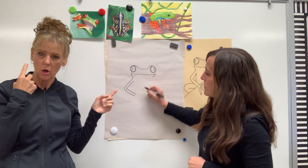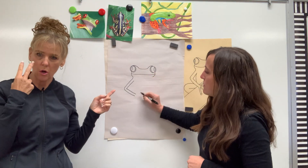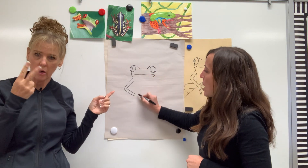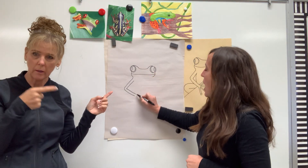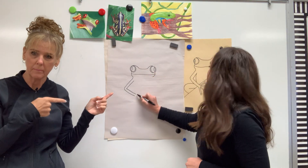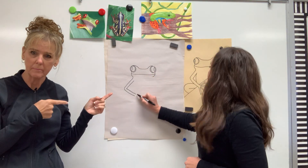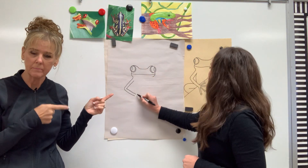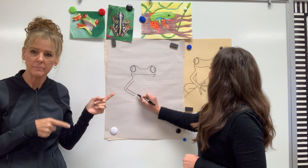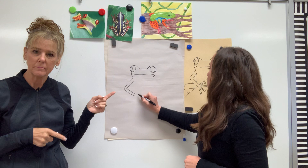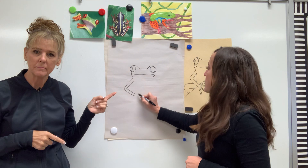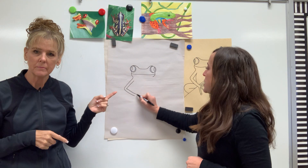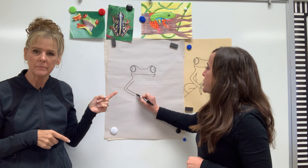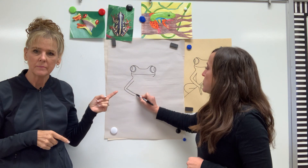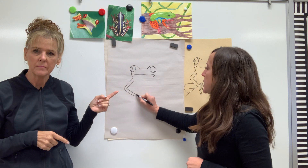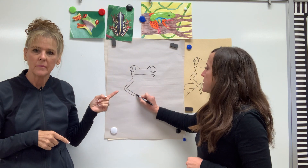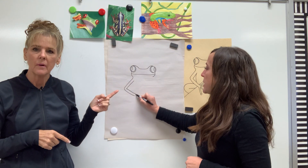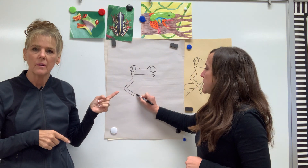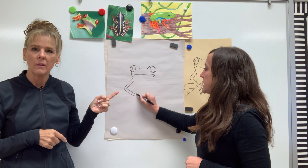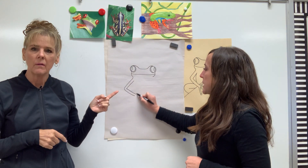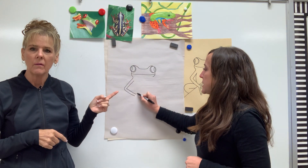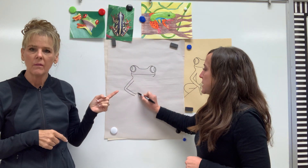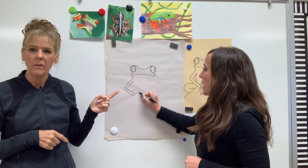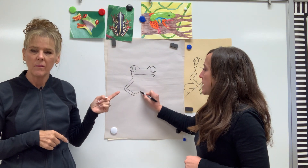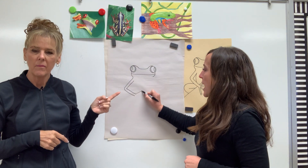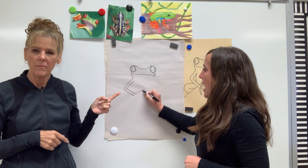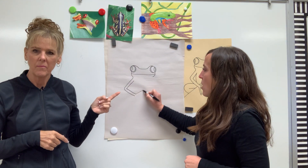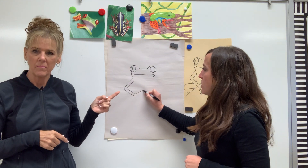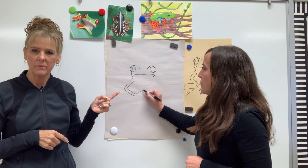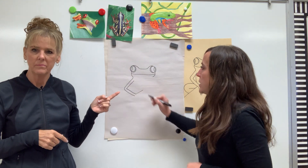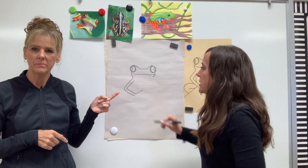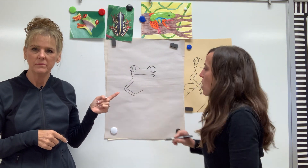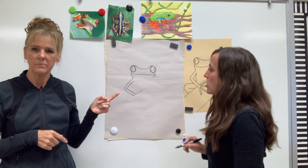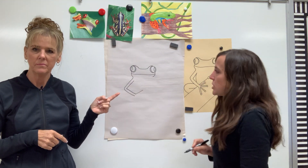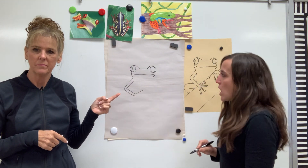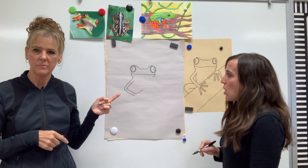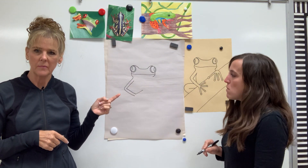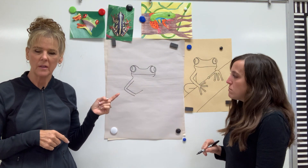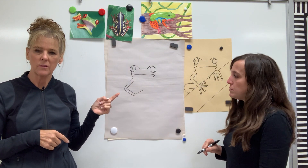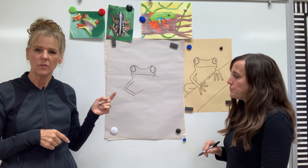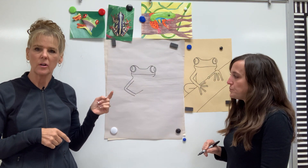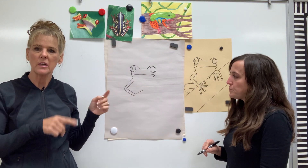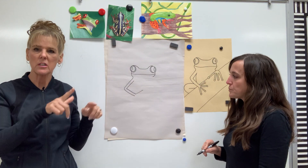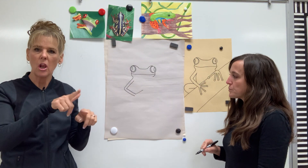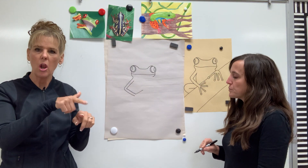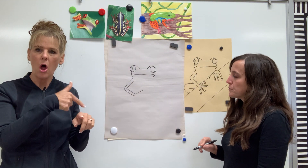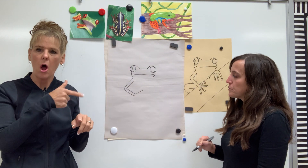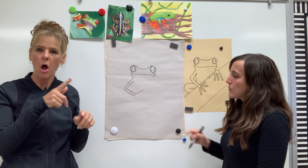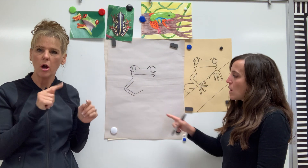top line. And all I'm gonna do is make a slanted line out for his long toe.